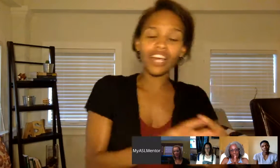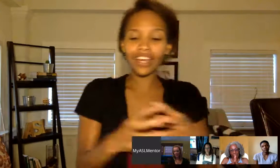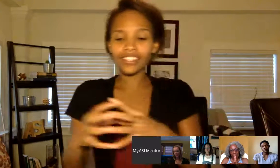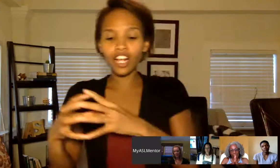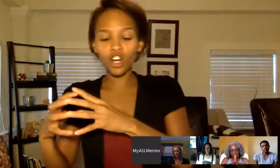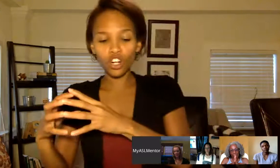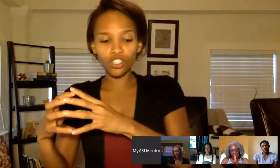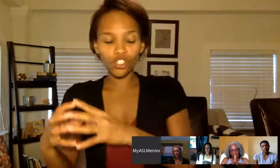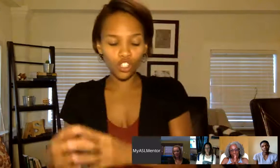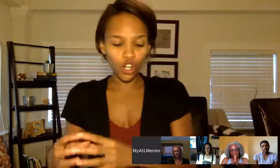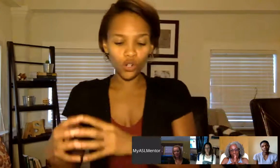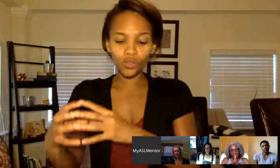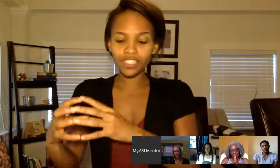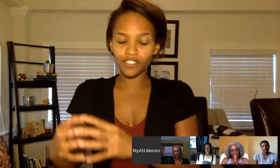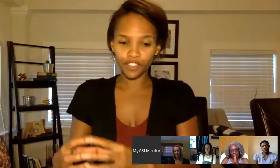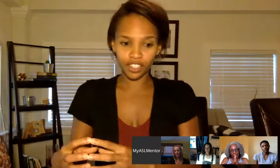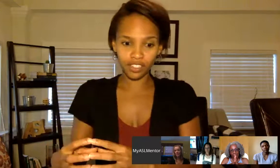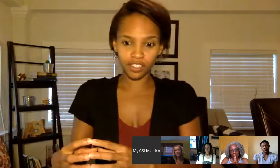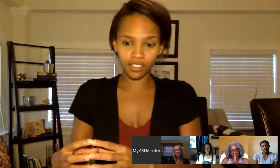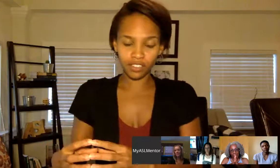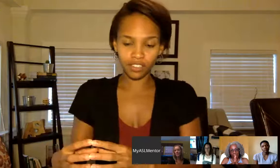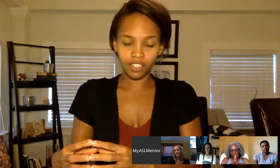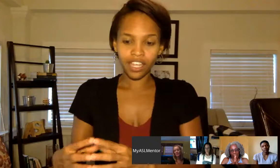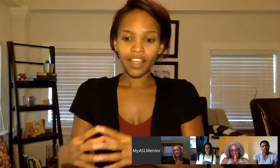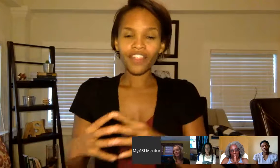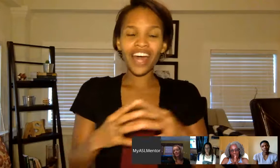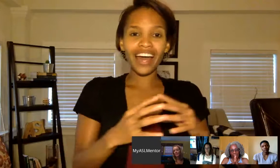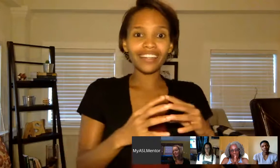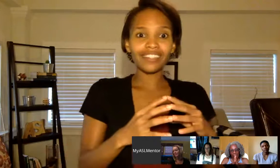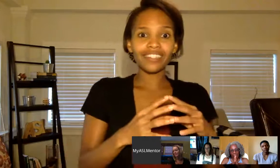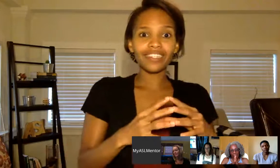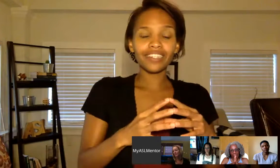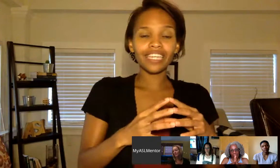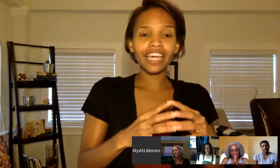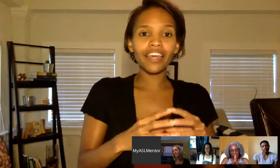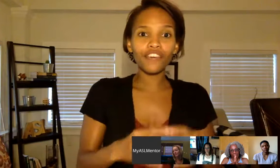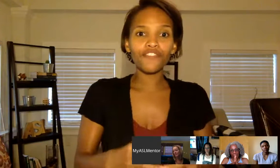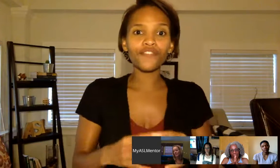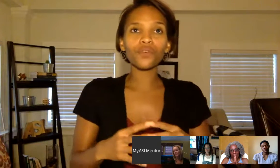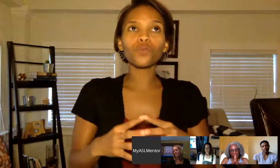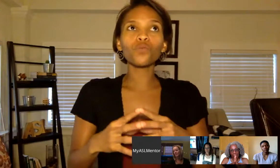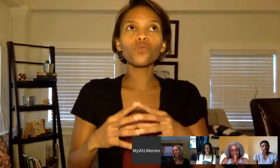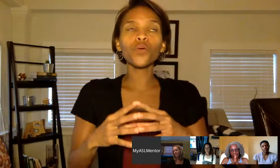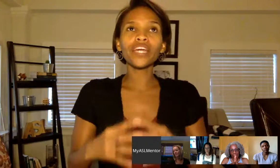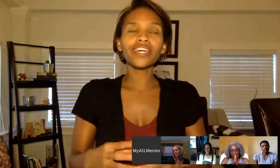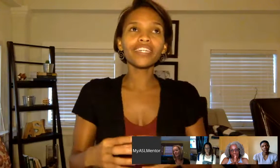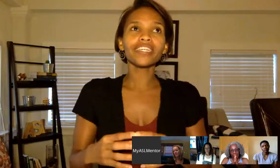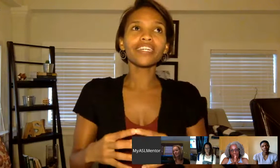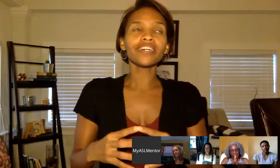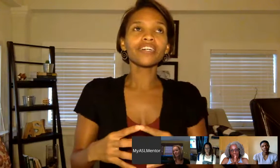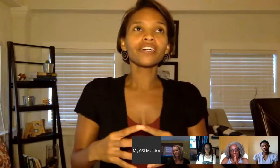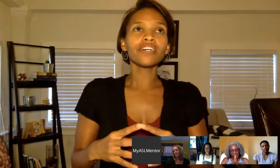English and ASL are so different that if